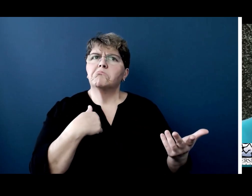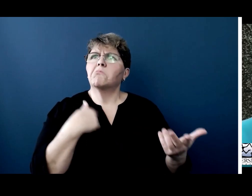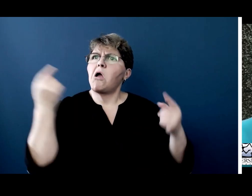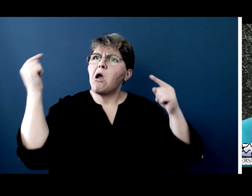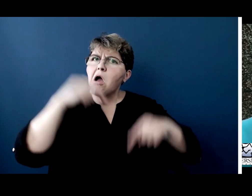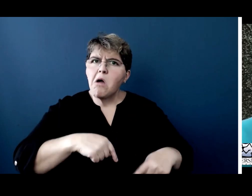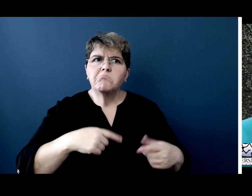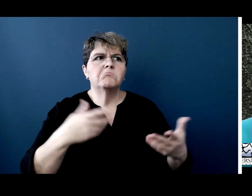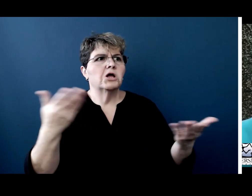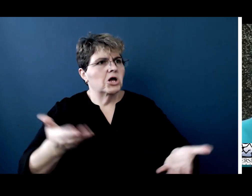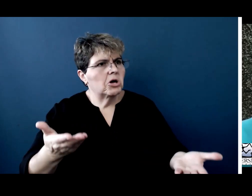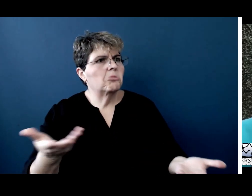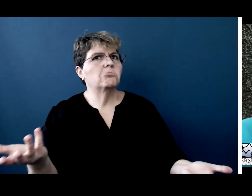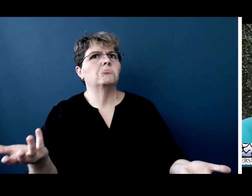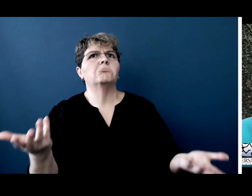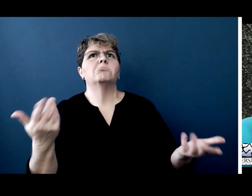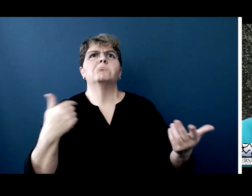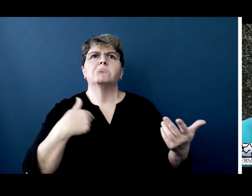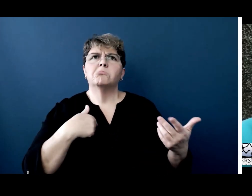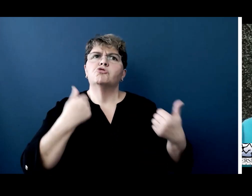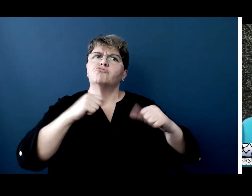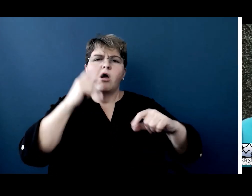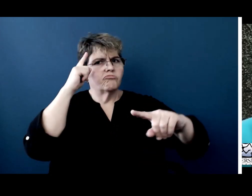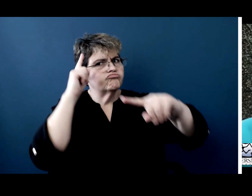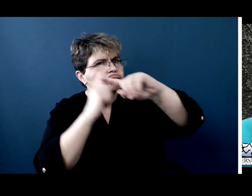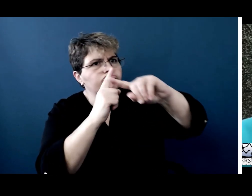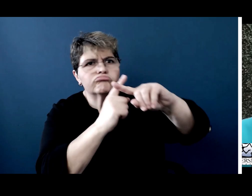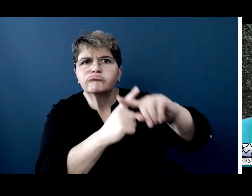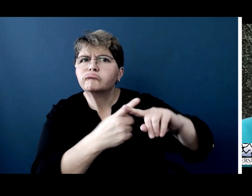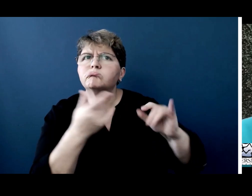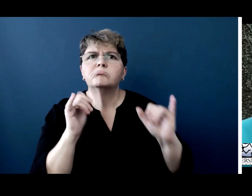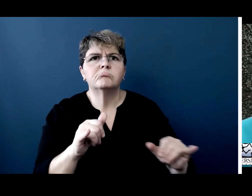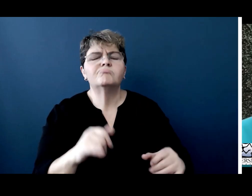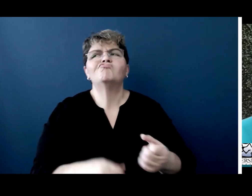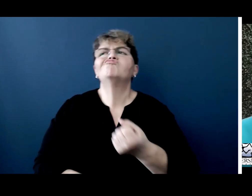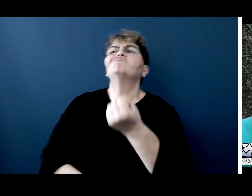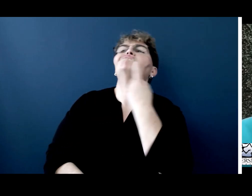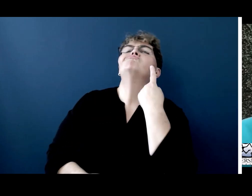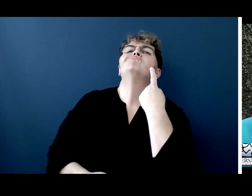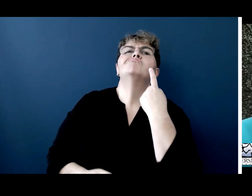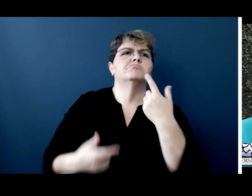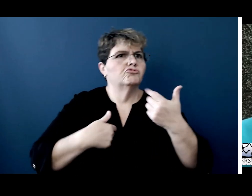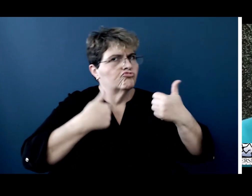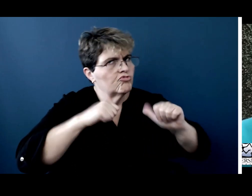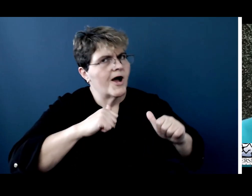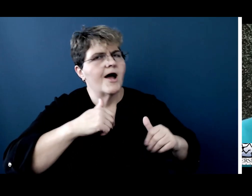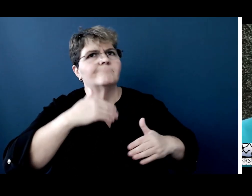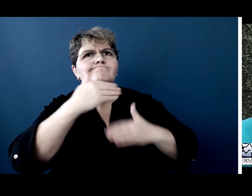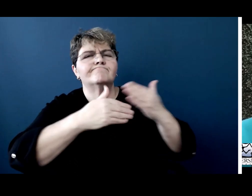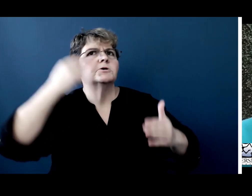different, sure. but other than that, now that I come here,